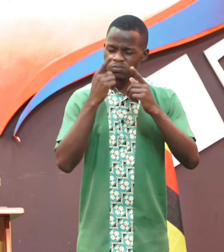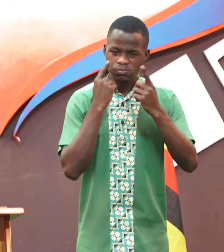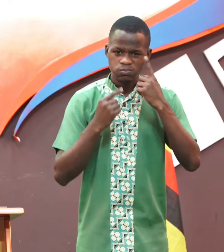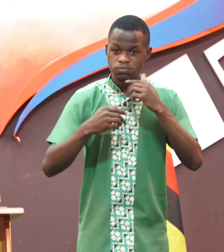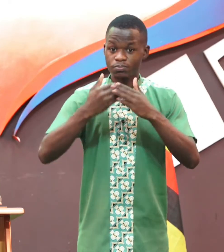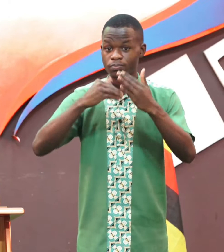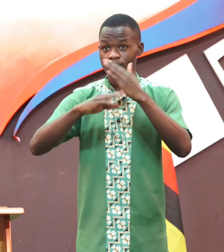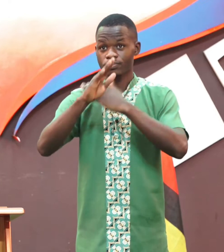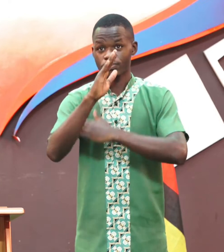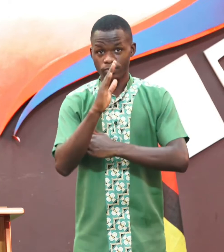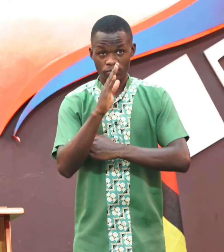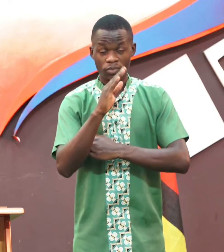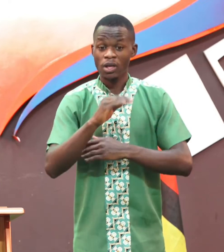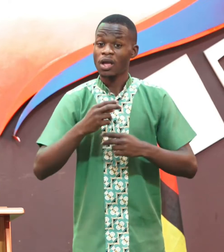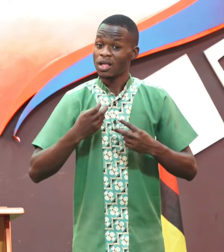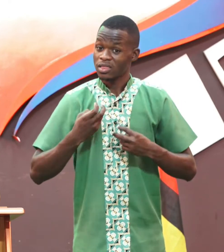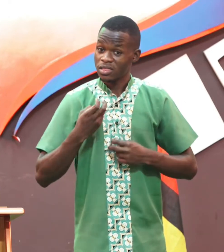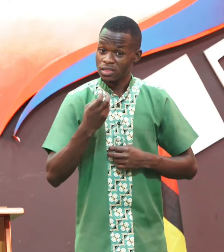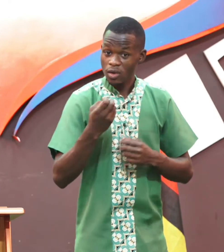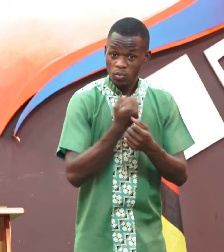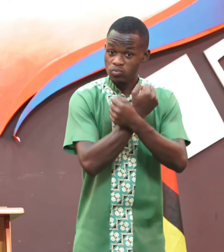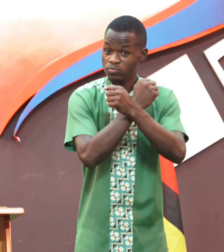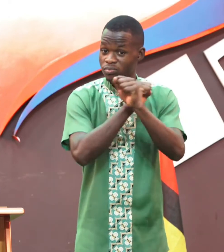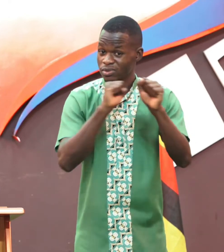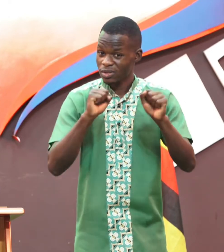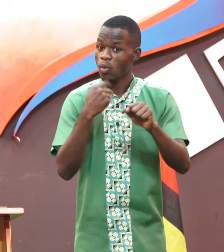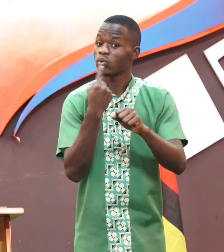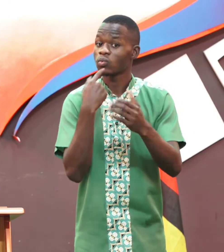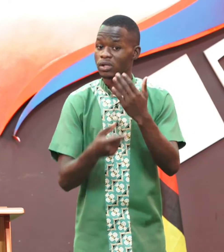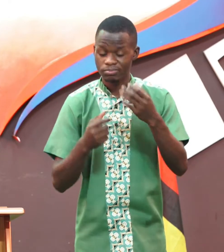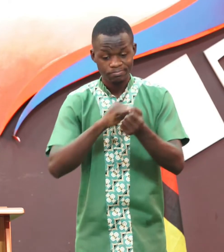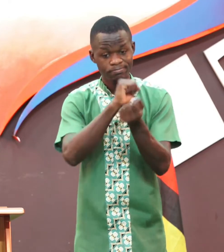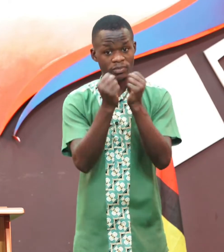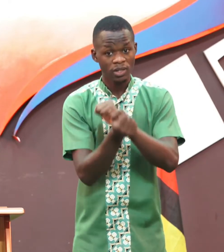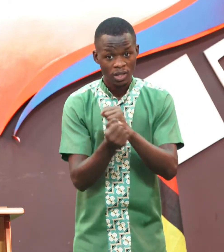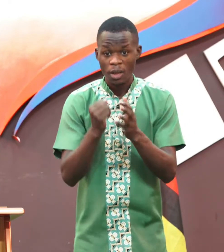to cry out to the Lord. The journey of salvation is a